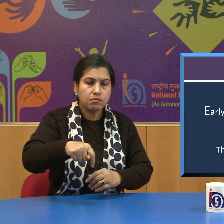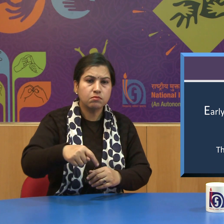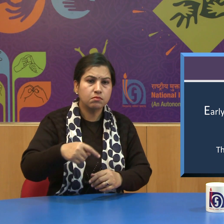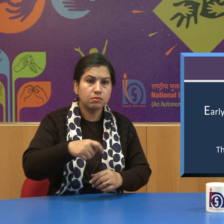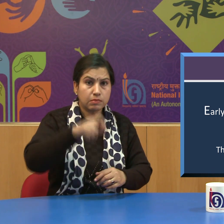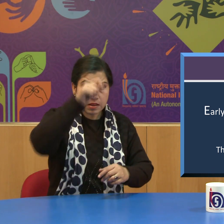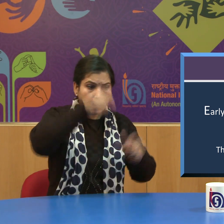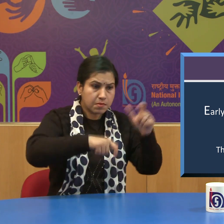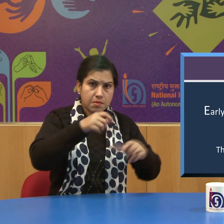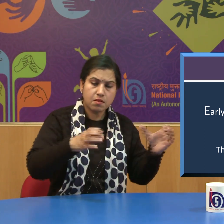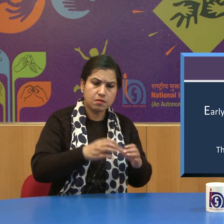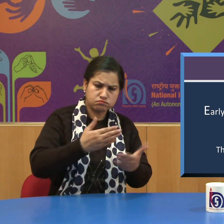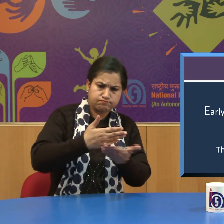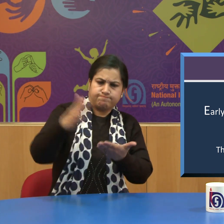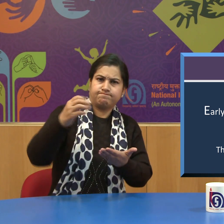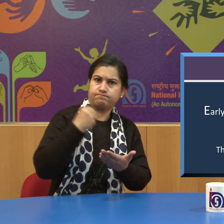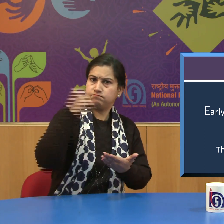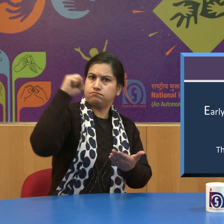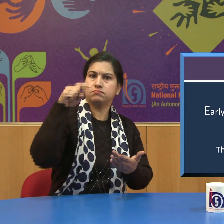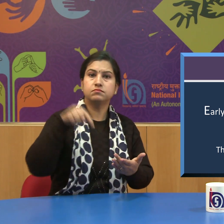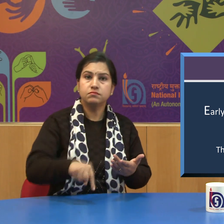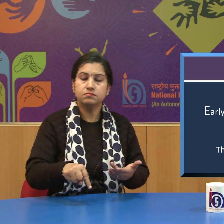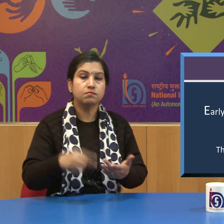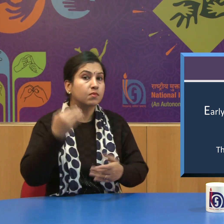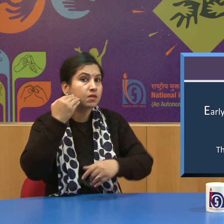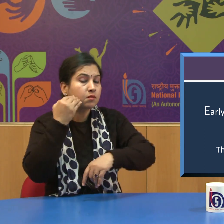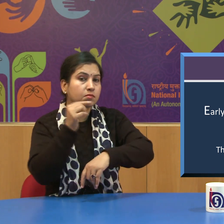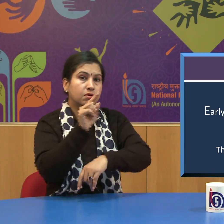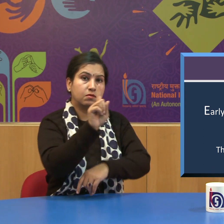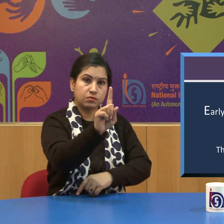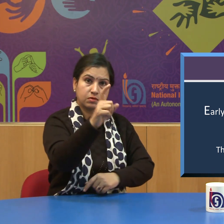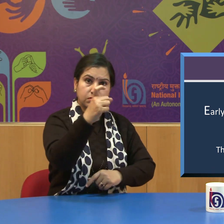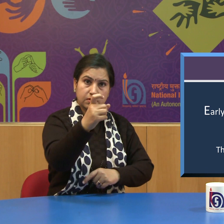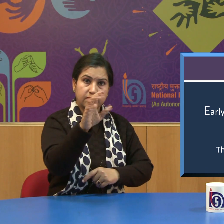time period year 1750 till the year